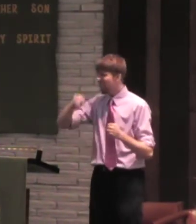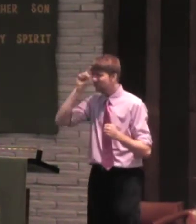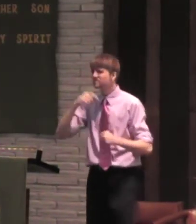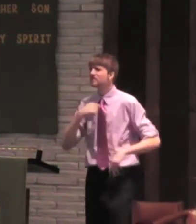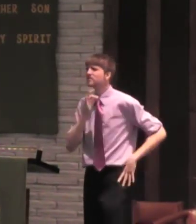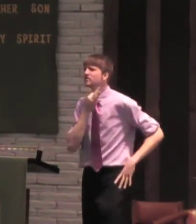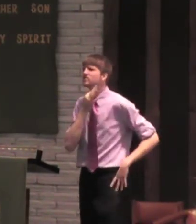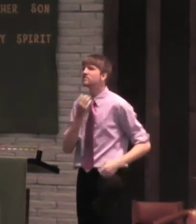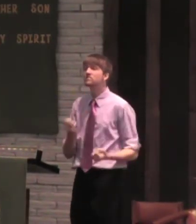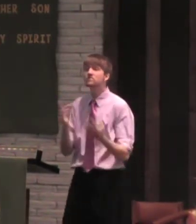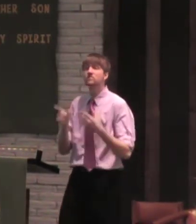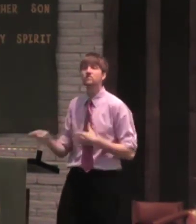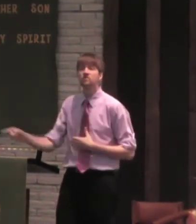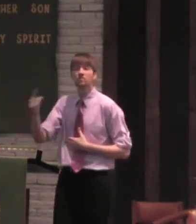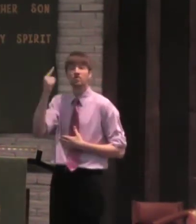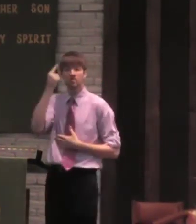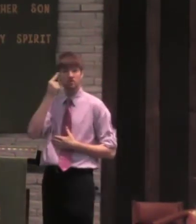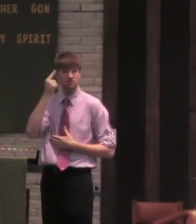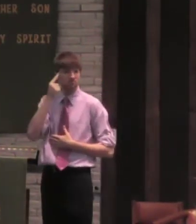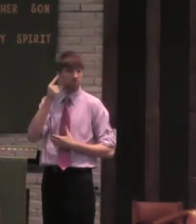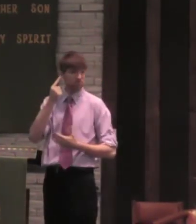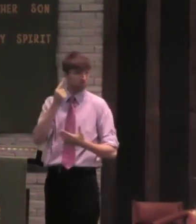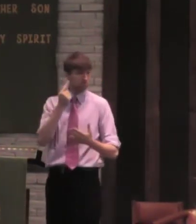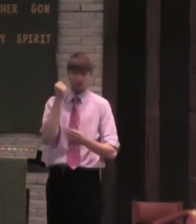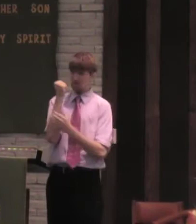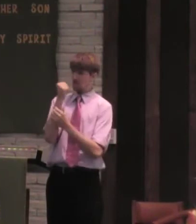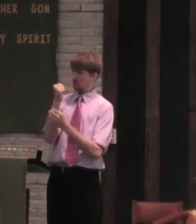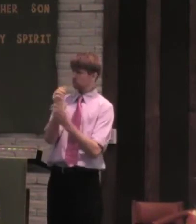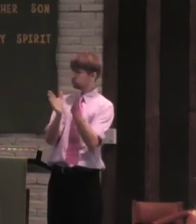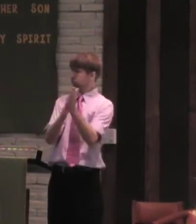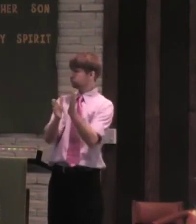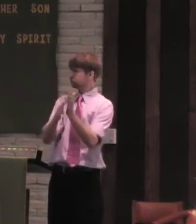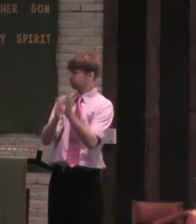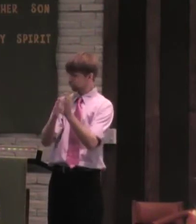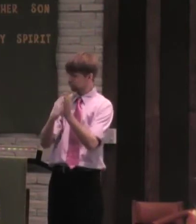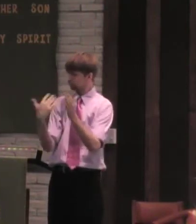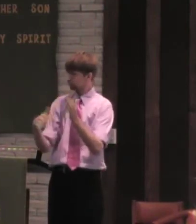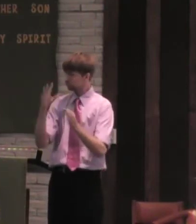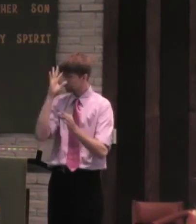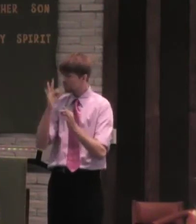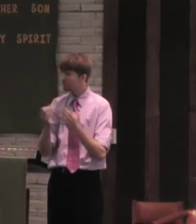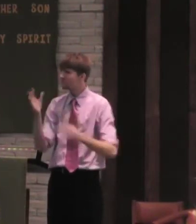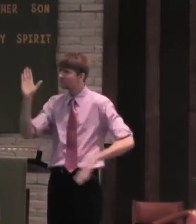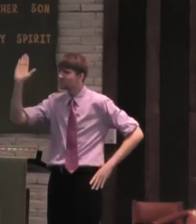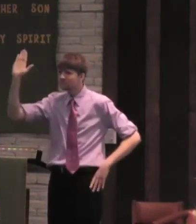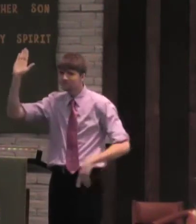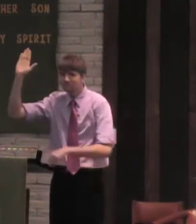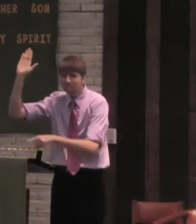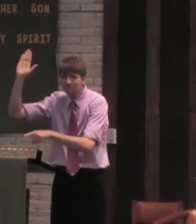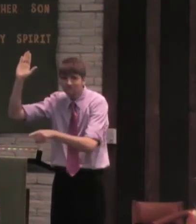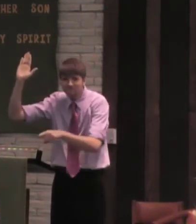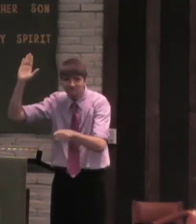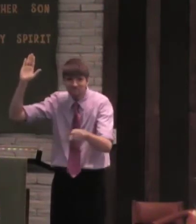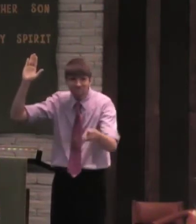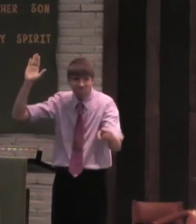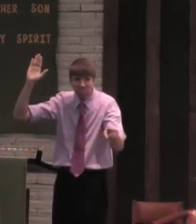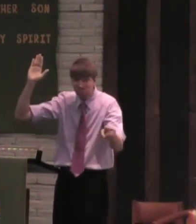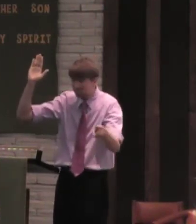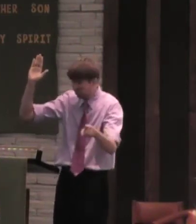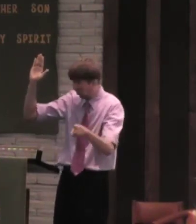excited, ready to go. And I was just puzzled about this. Now, let me ask you, how many of you praise Abraham for his faith?